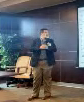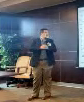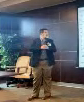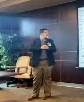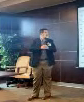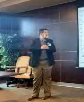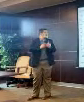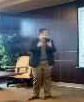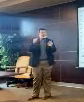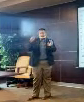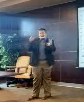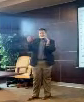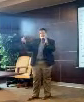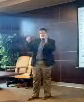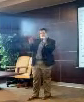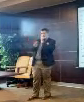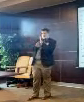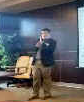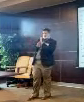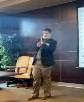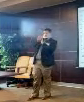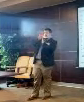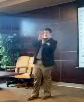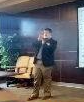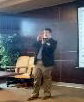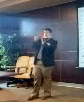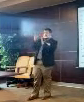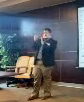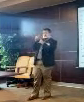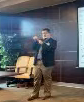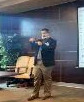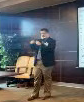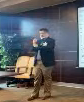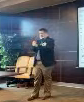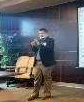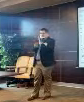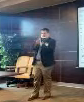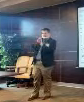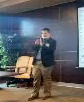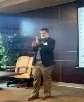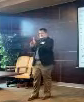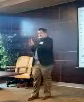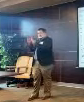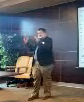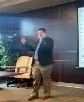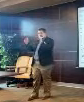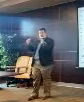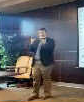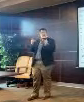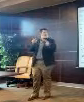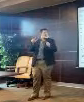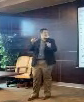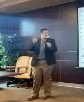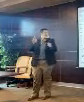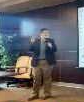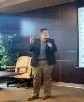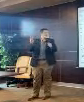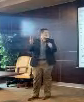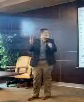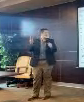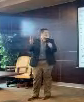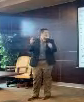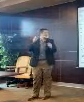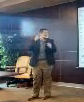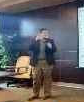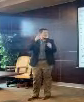This is just comparing the surge from last year to this year. And you can see the current surge is 396. We're